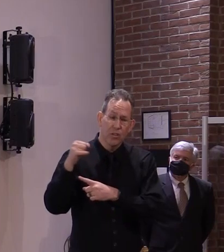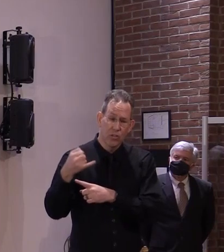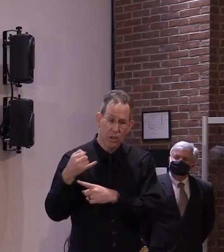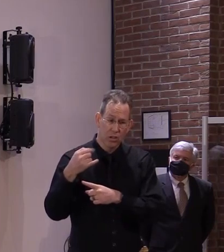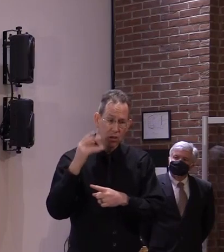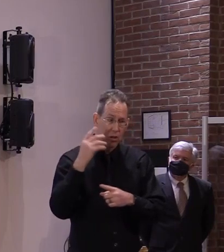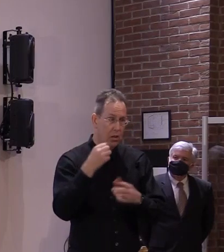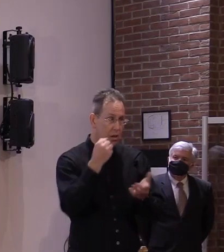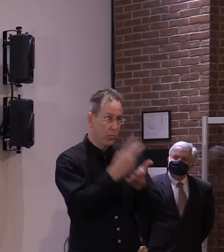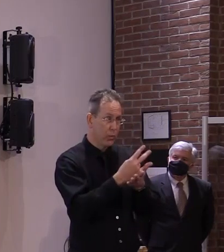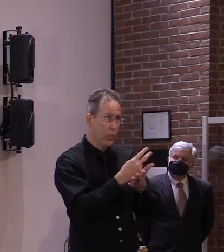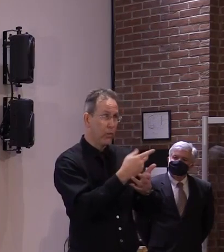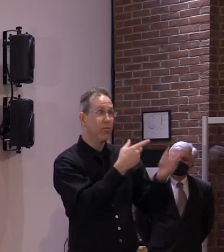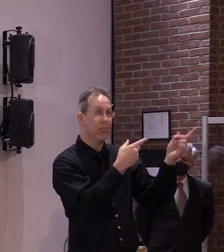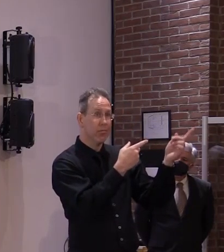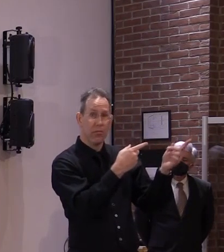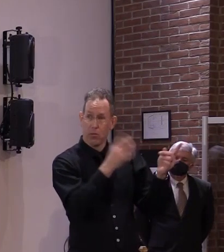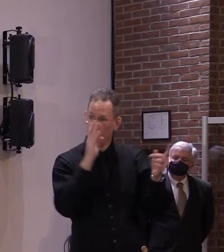Sure.